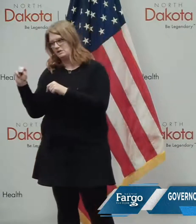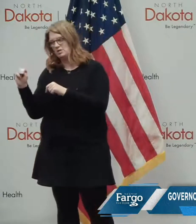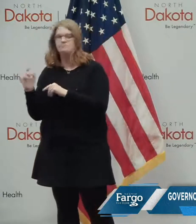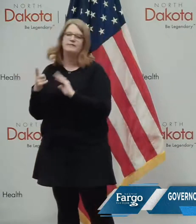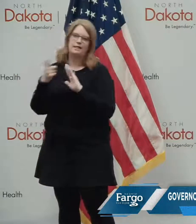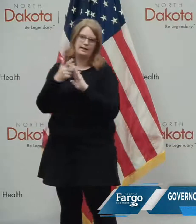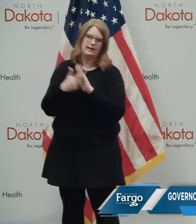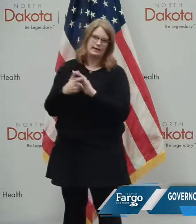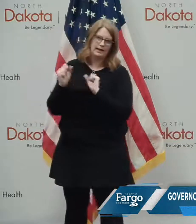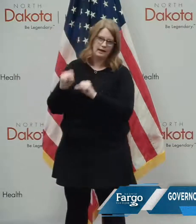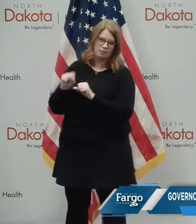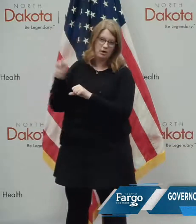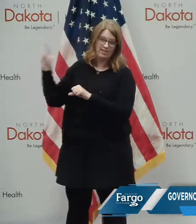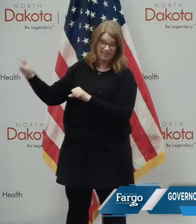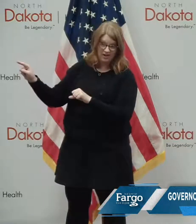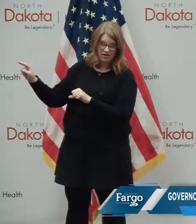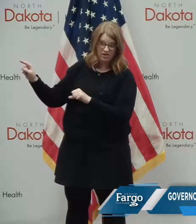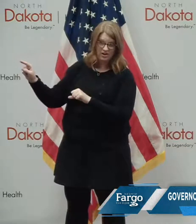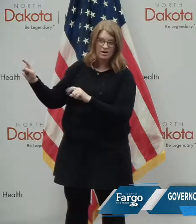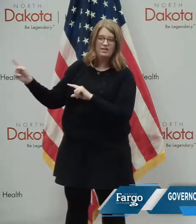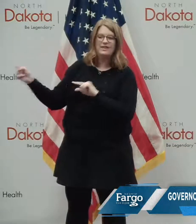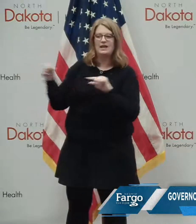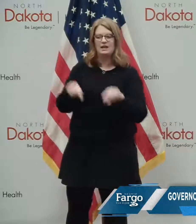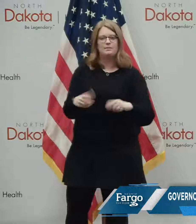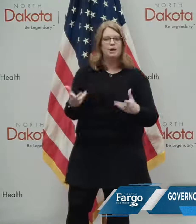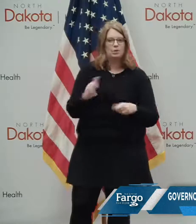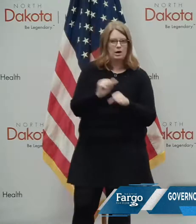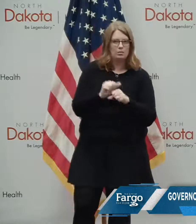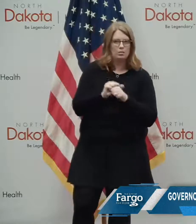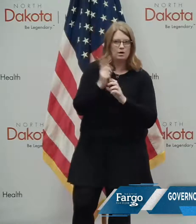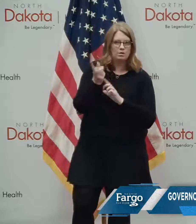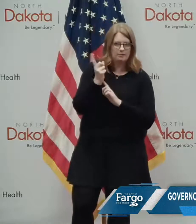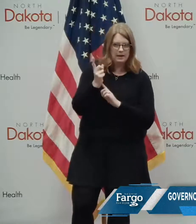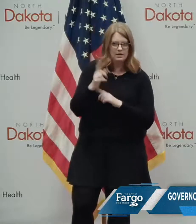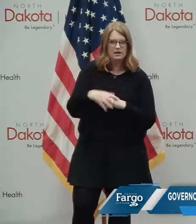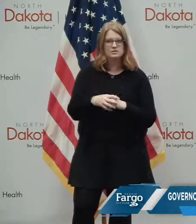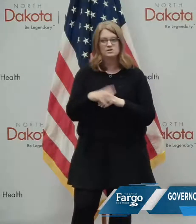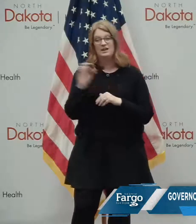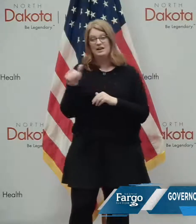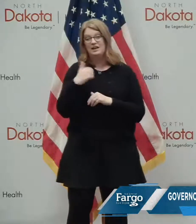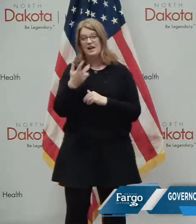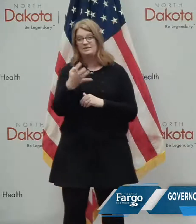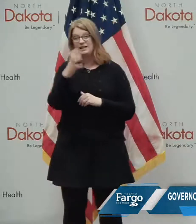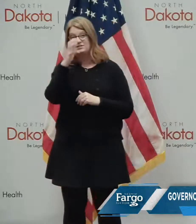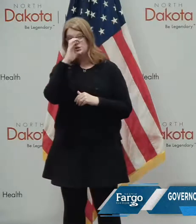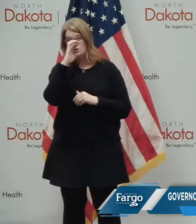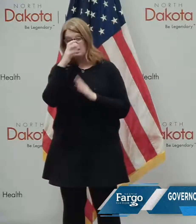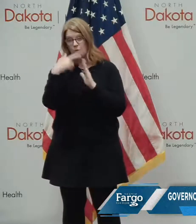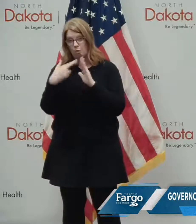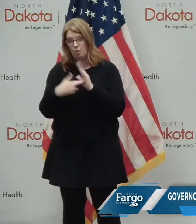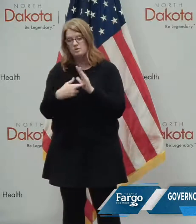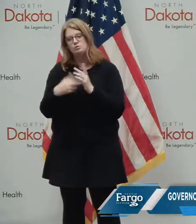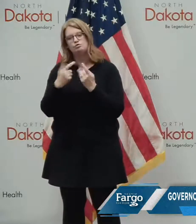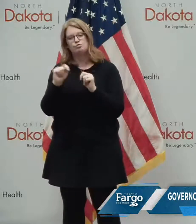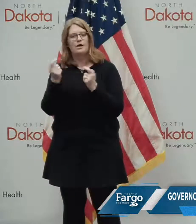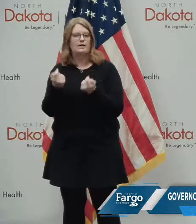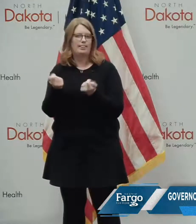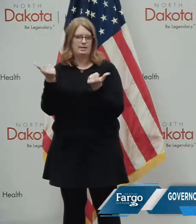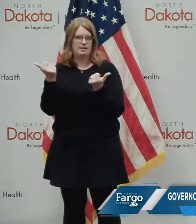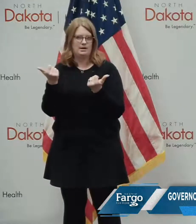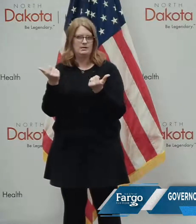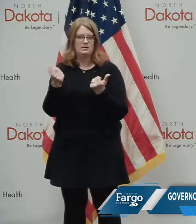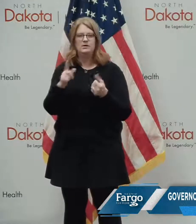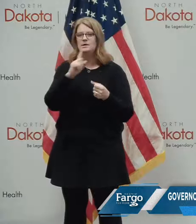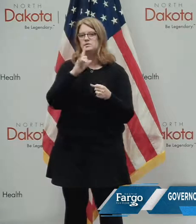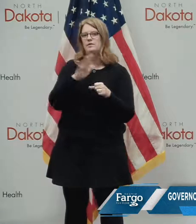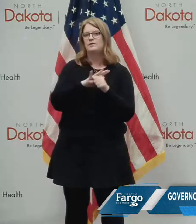work in Minnesota immediately. And we'll continue to look at red tape issues, but it's a, we will make sure that we've got adequate